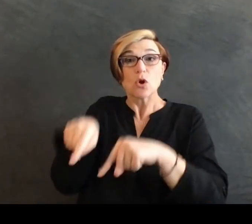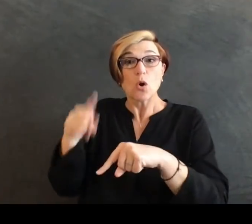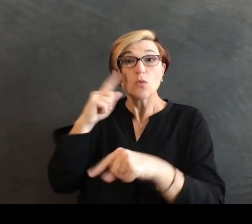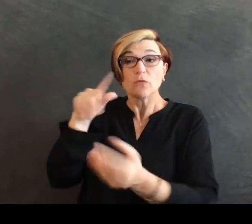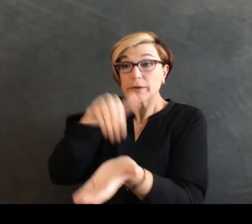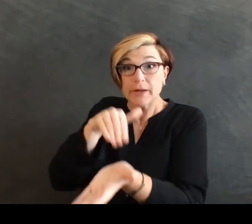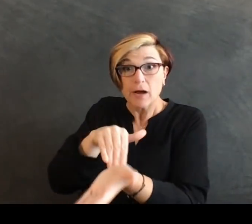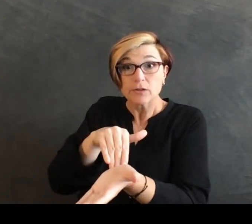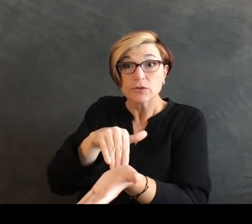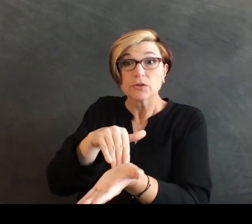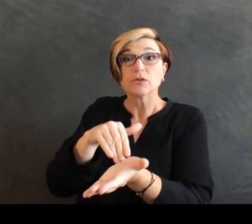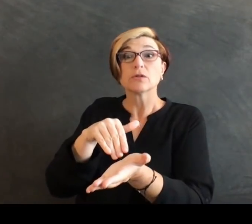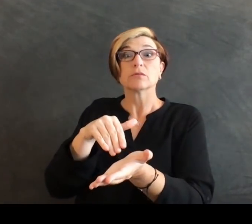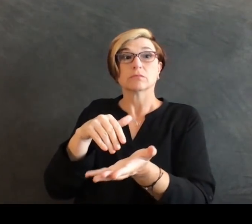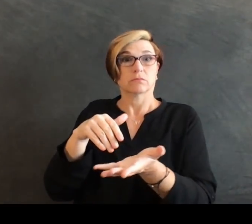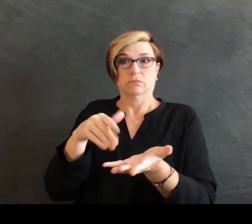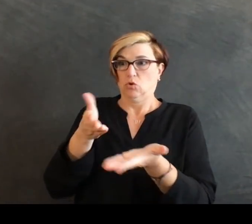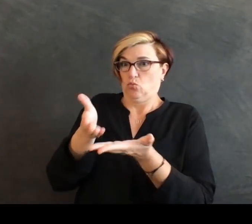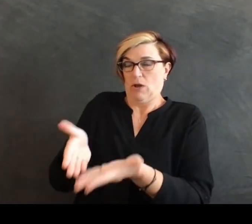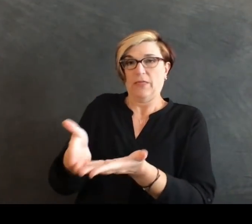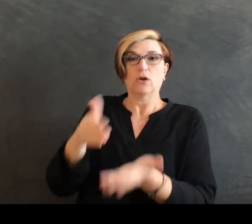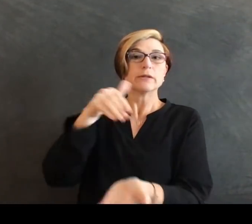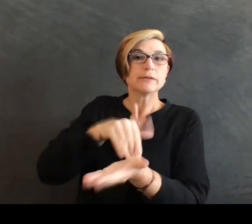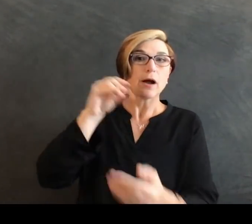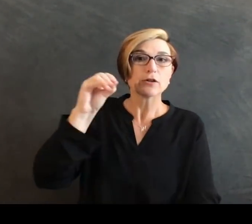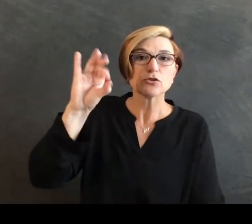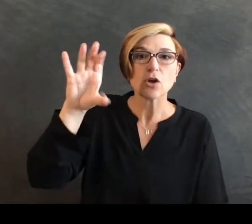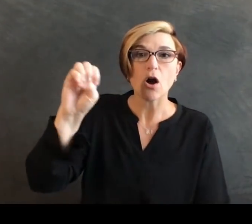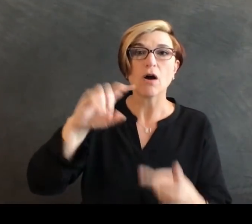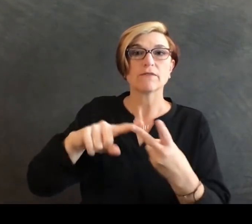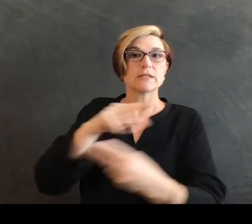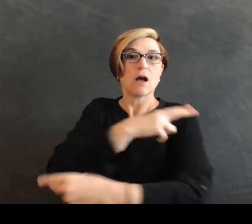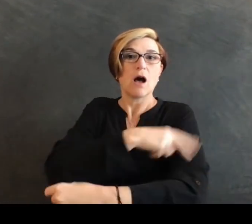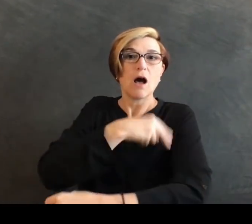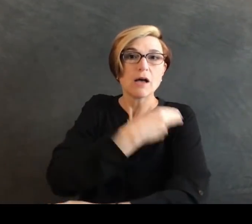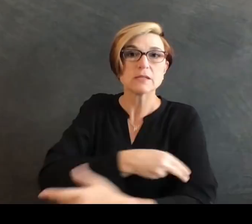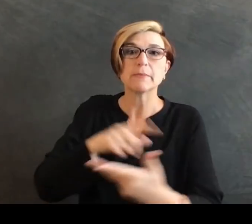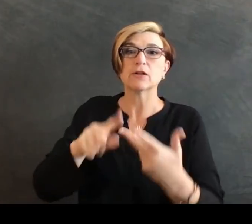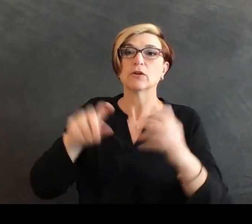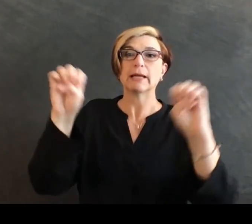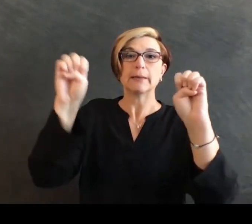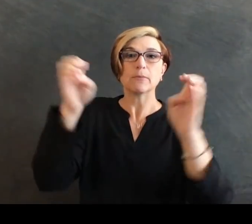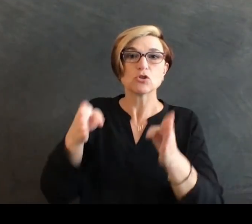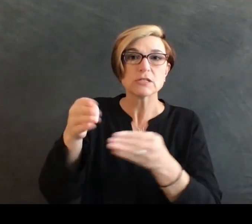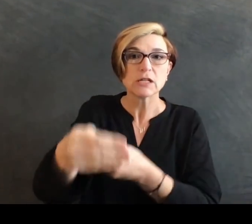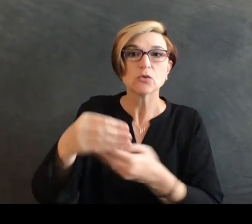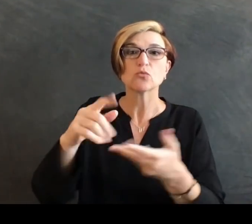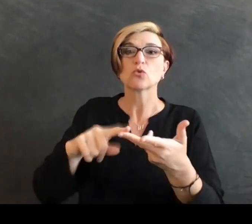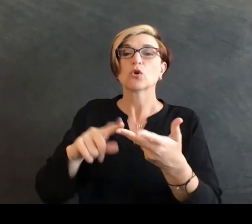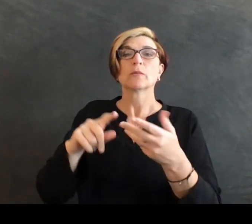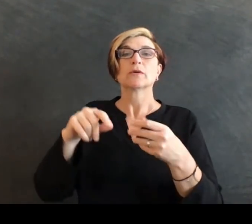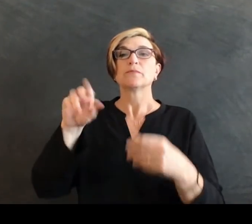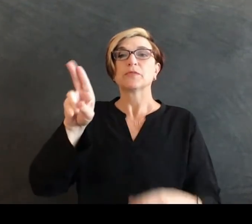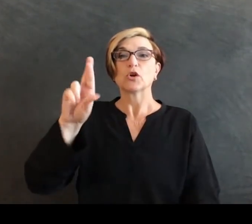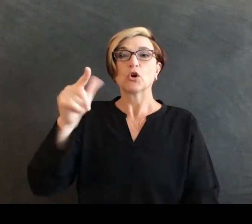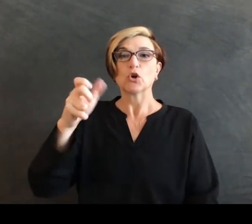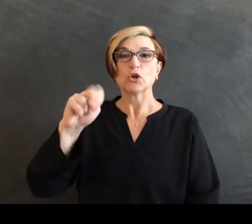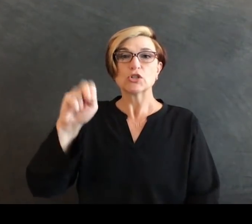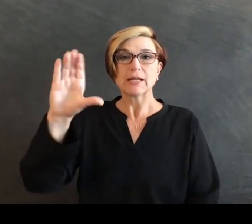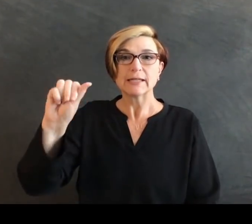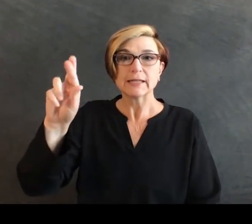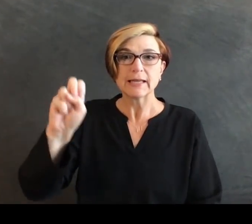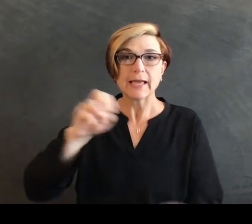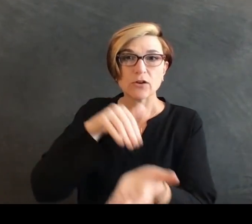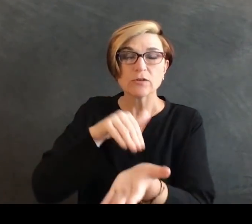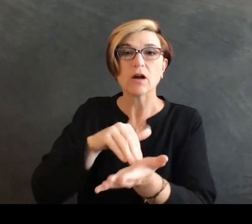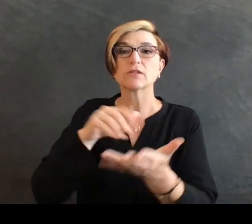approach, whether it's the doctor's office, a hospital, an emergency room, an urgent care center, or a drive-by testing site. Just